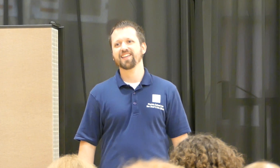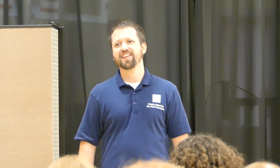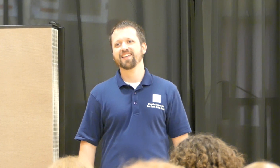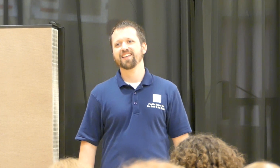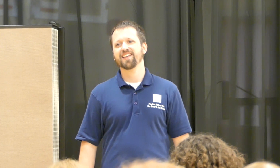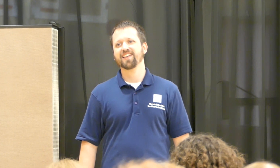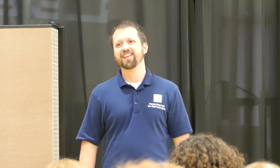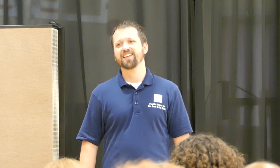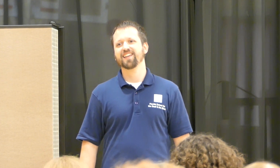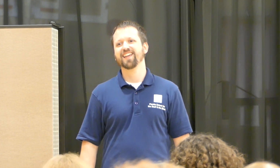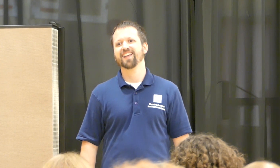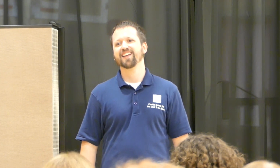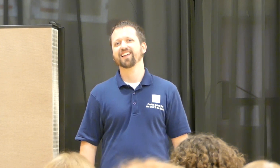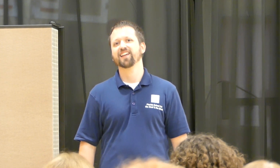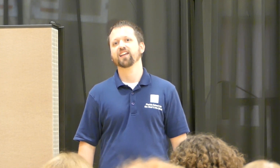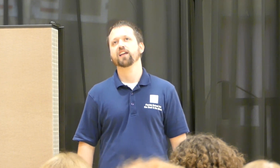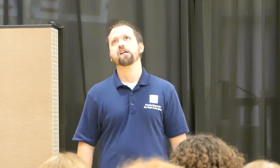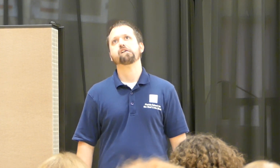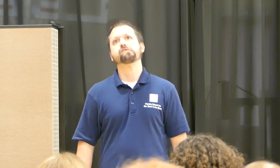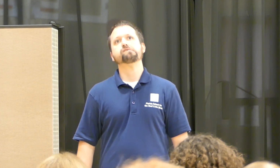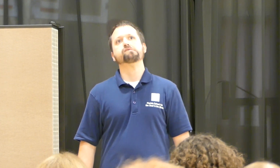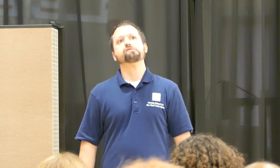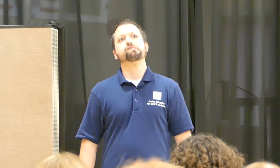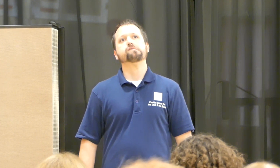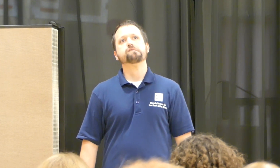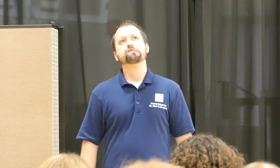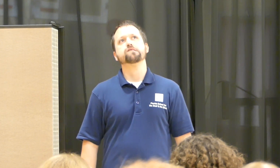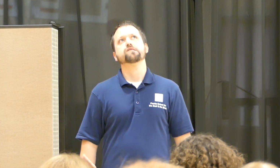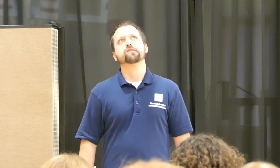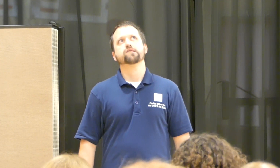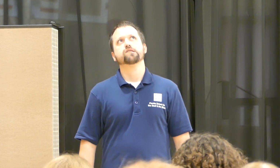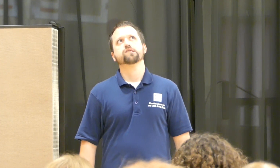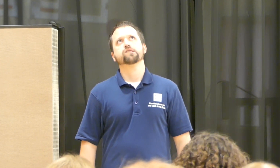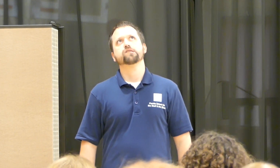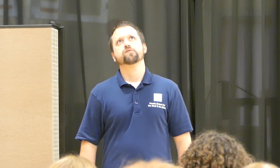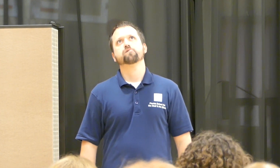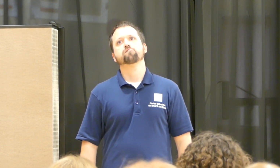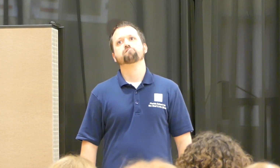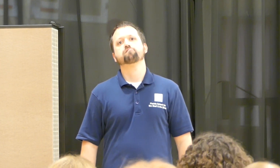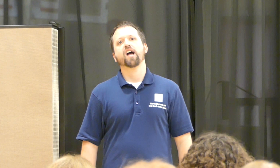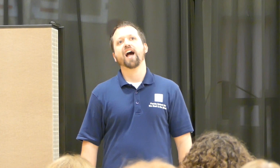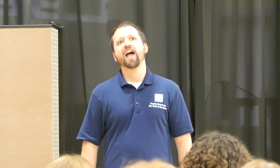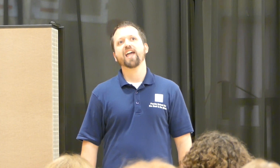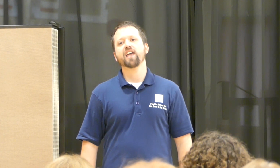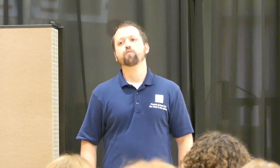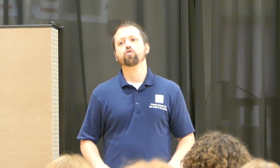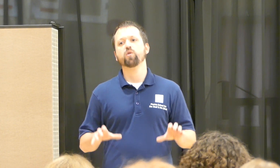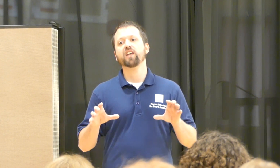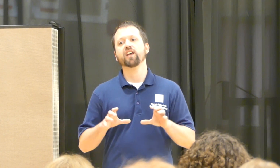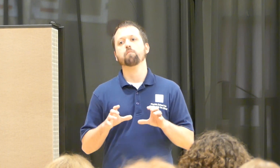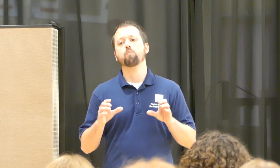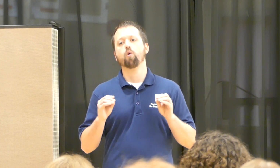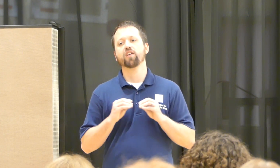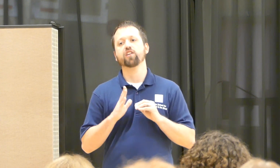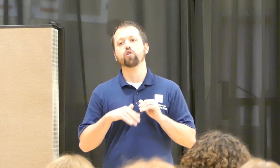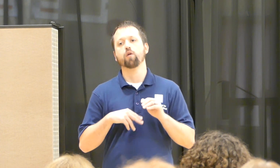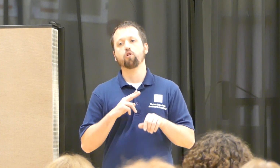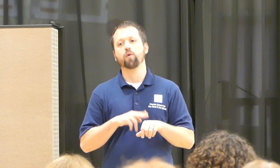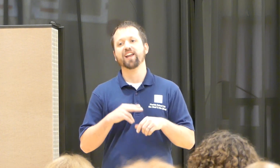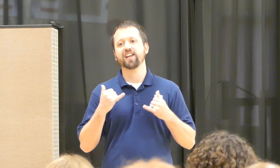you, so is it important that we say the words when we're doing it as well, or is it just? I am doing it more than normal right